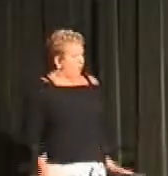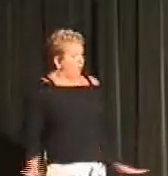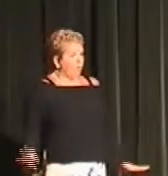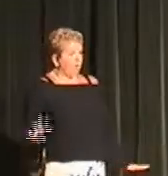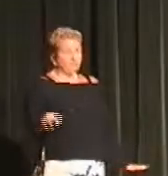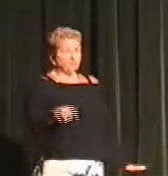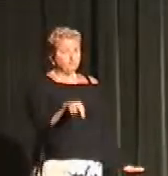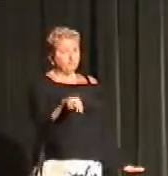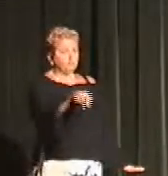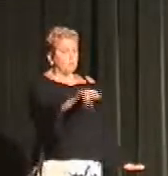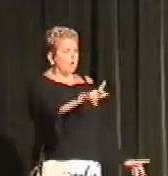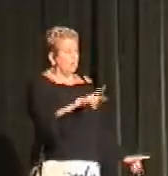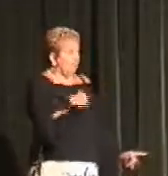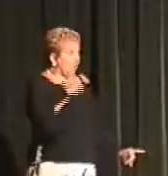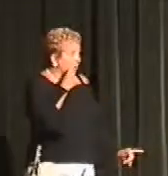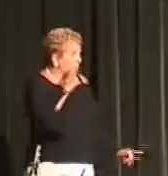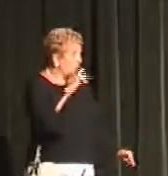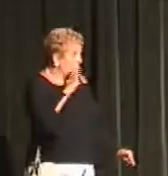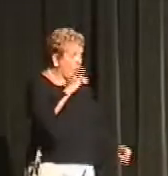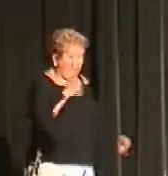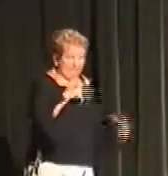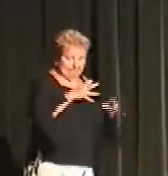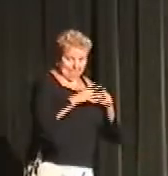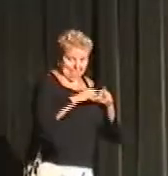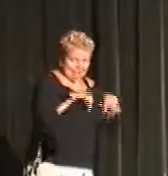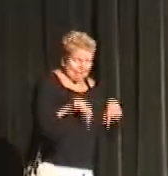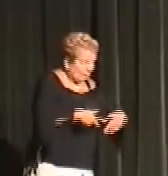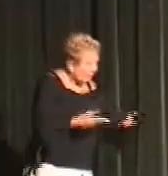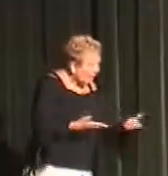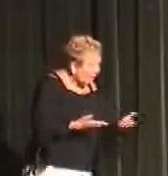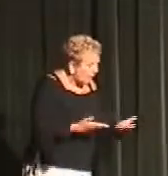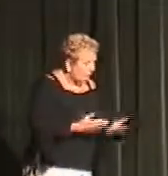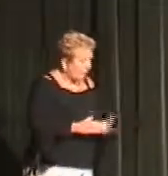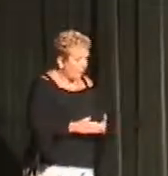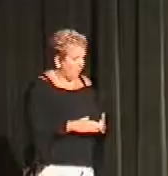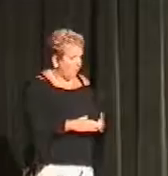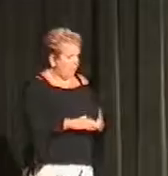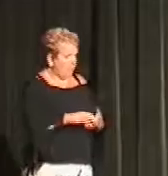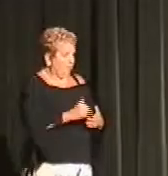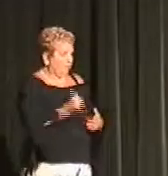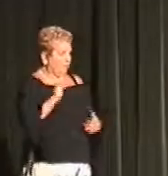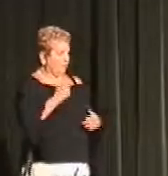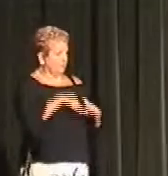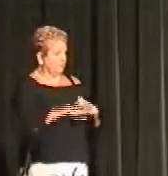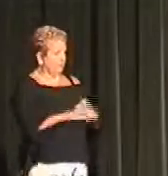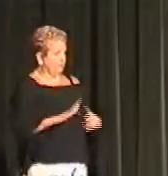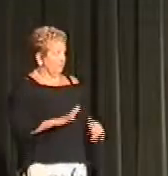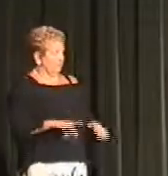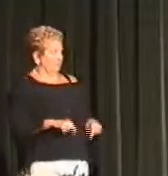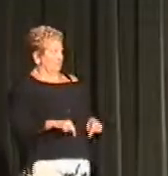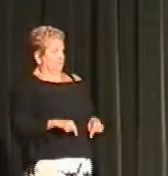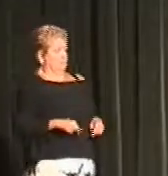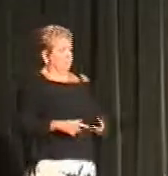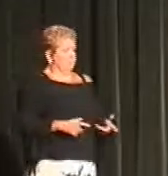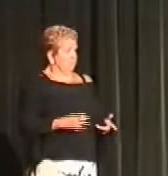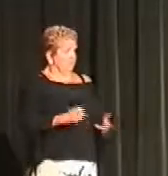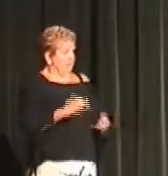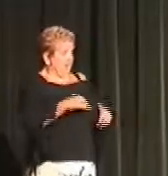where they were going to have a convention. And I wouldn't go in for a while Because I knew, you know, if I walked in there, I mean, they're going